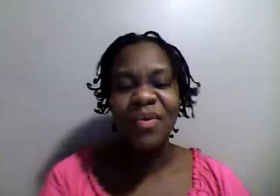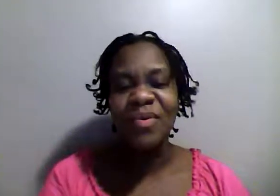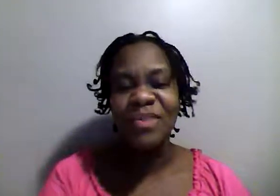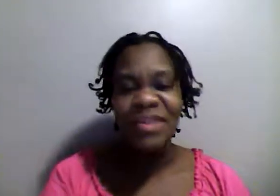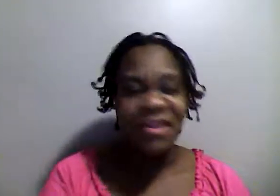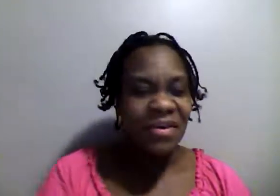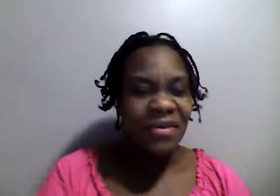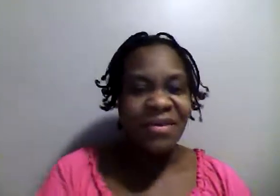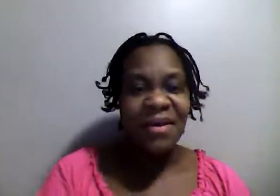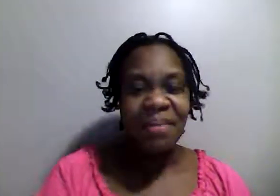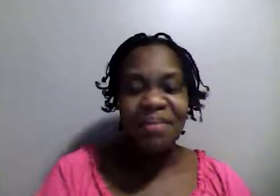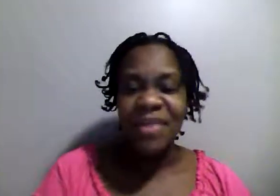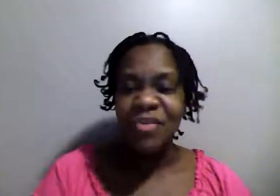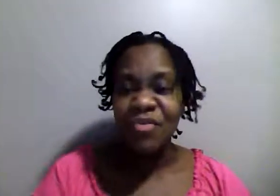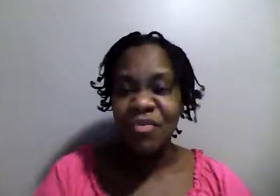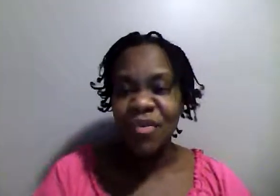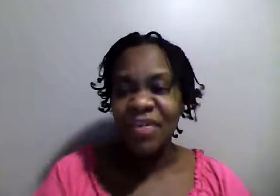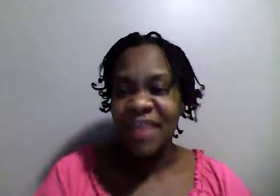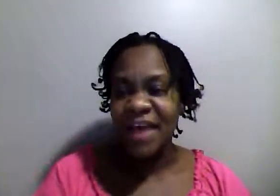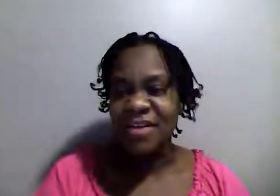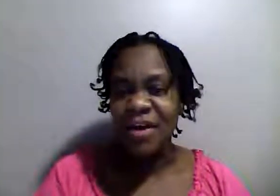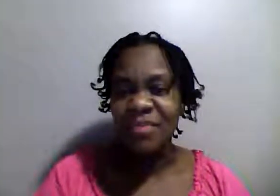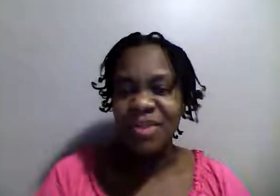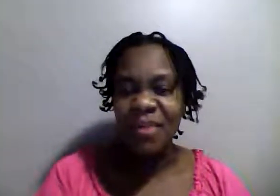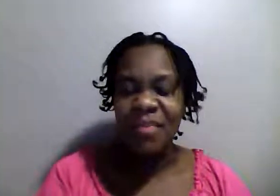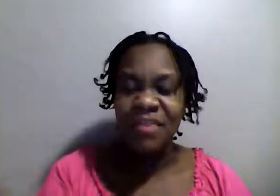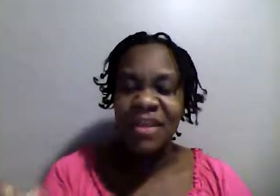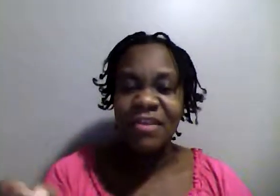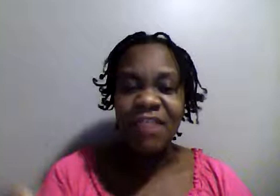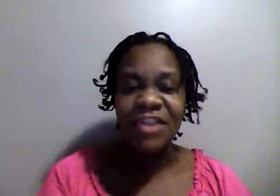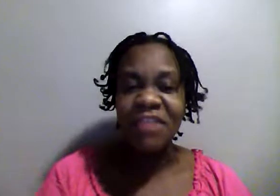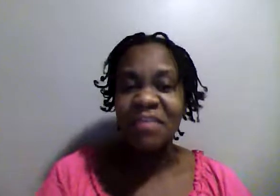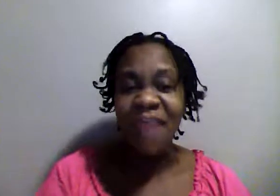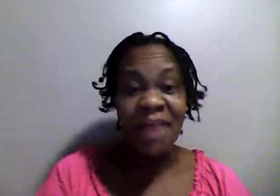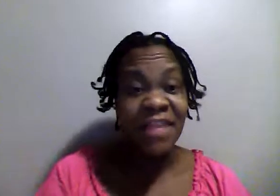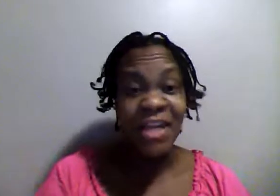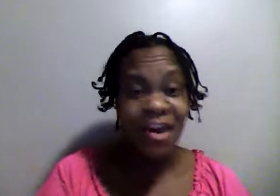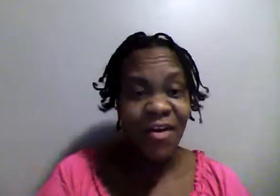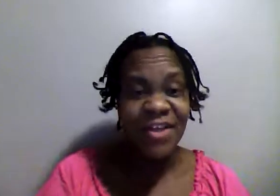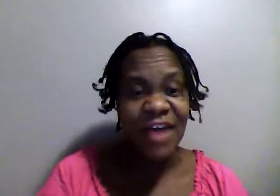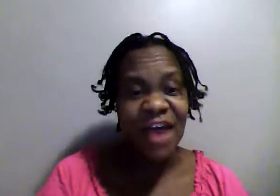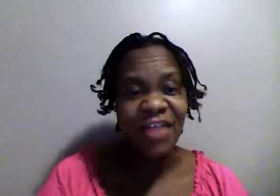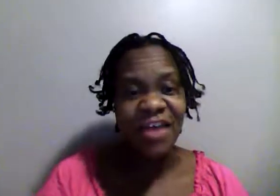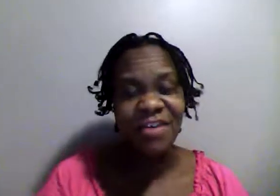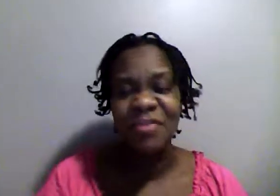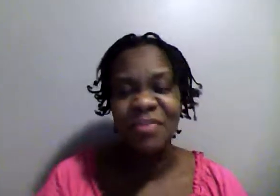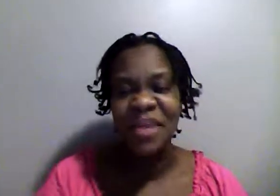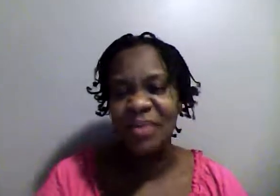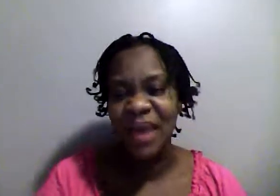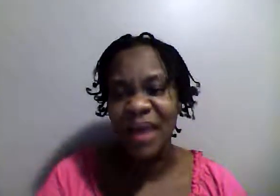those new growth that comes up in the crotch of the plant, then you're not going to have a lot of tomato